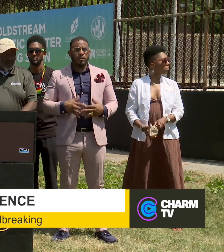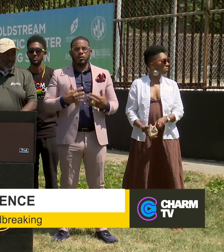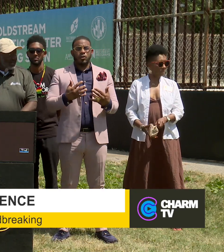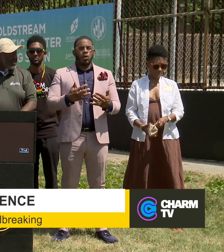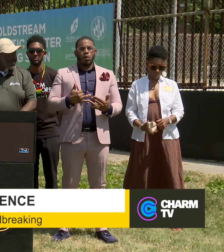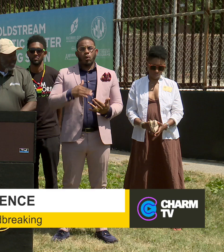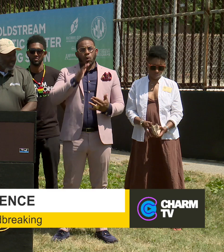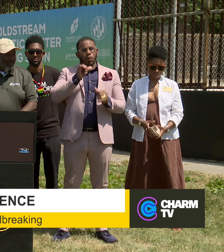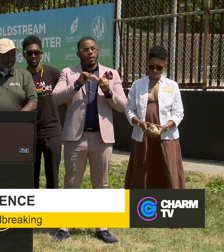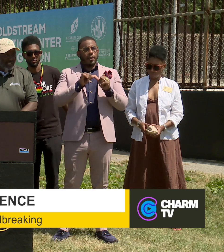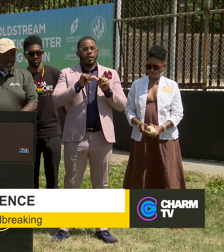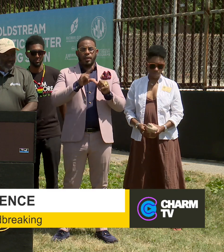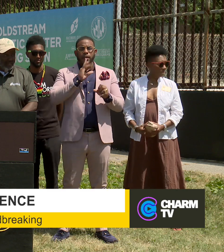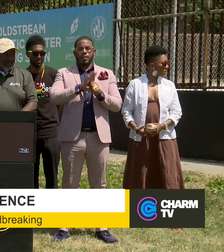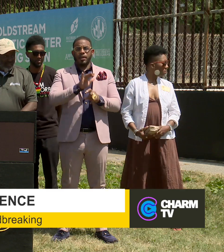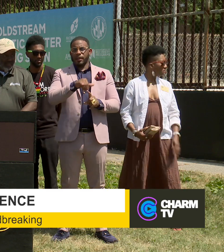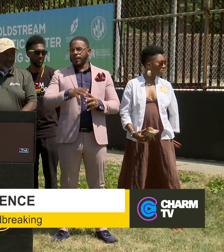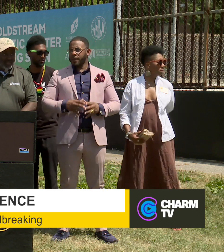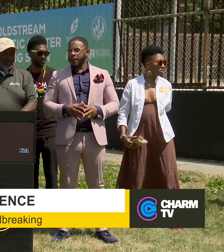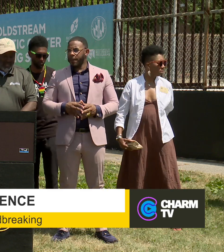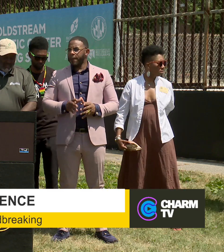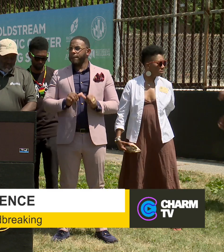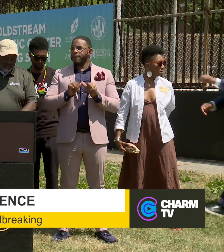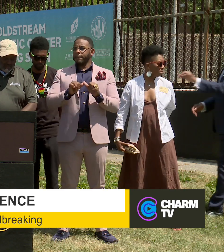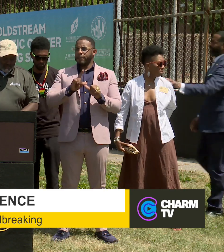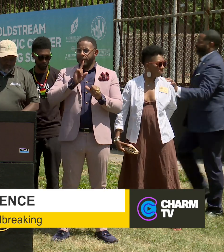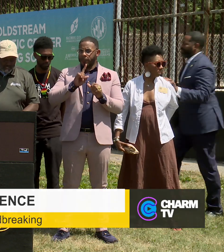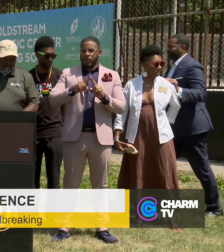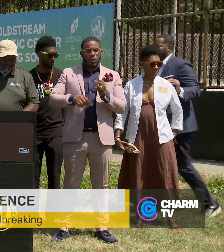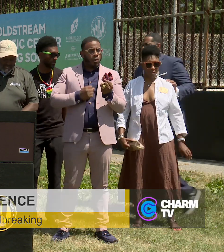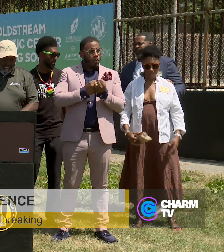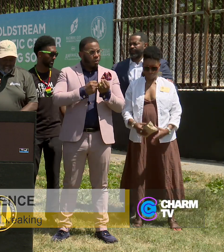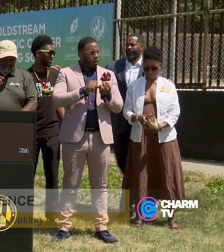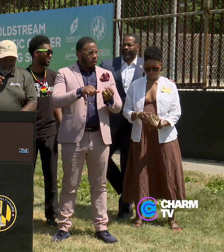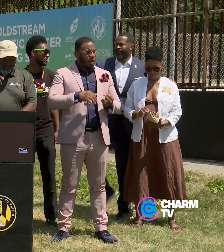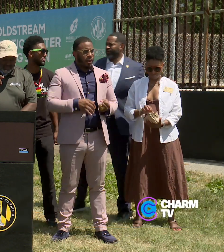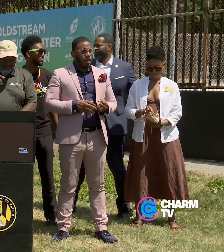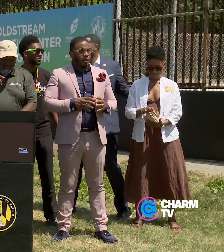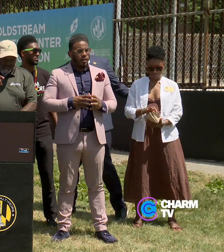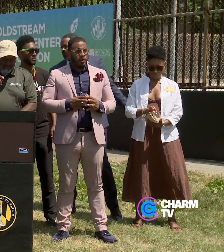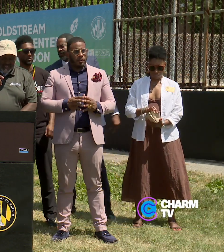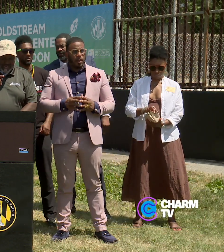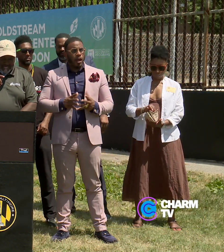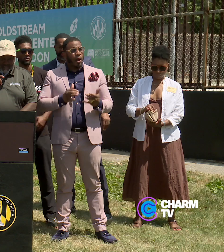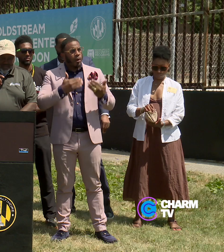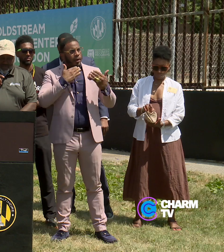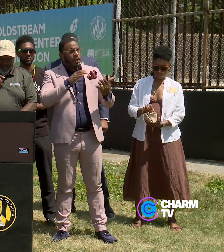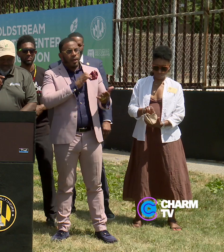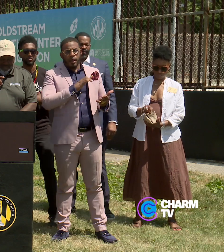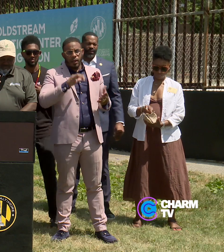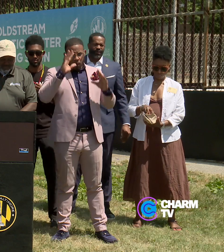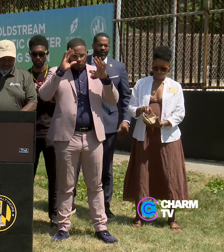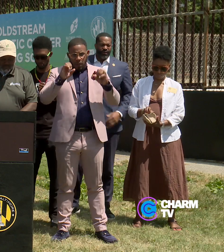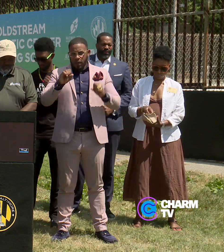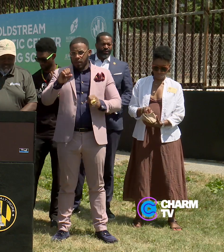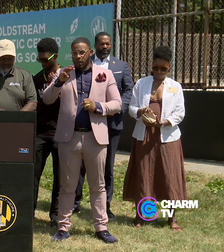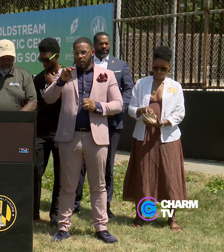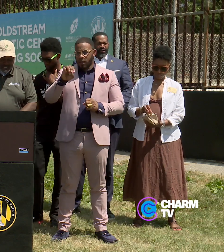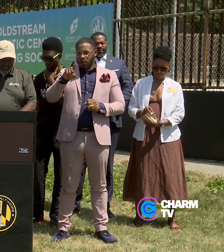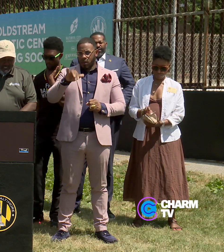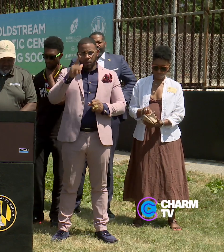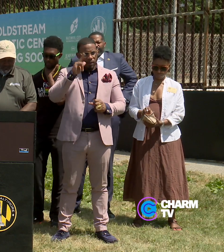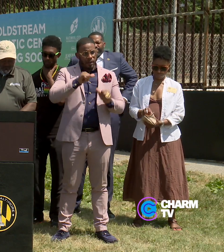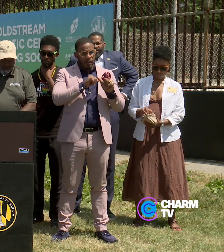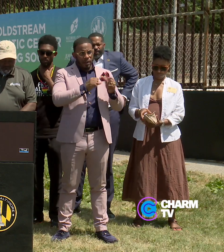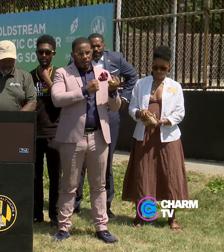So we're going to continue to commit to that. We're going to continue to support that. I want to thank Council President Mosby for